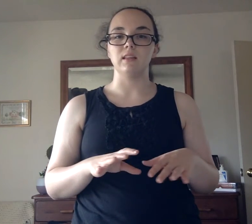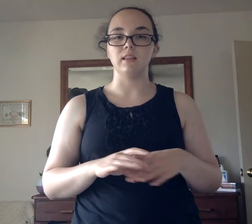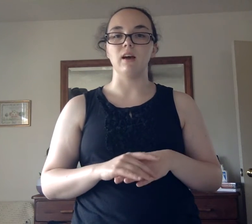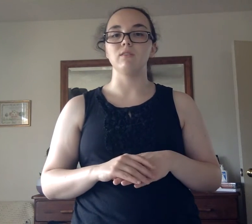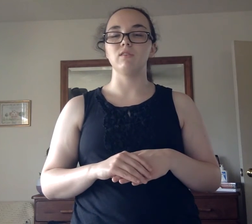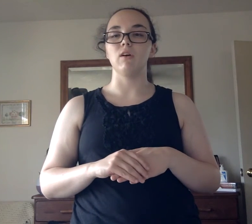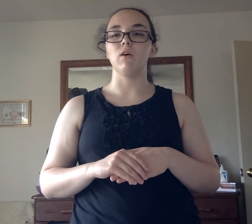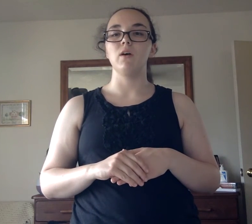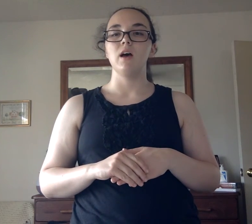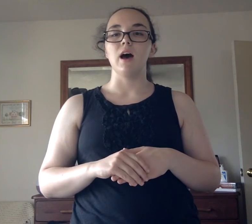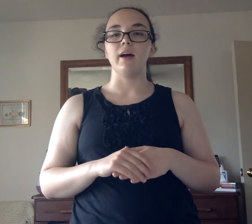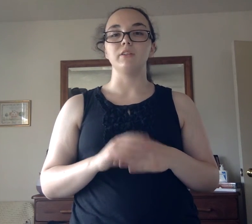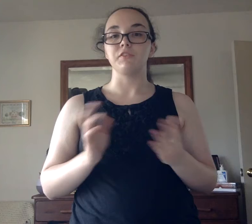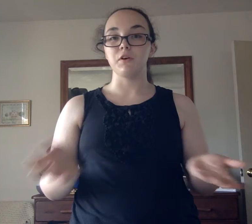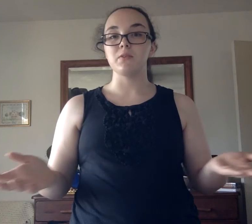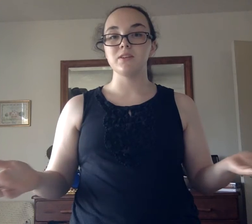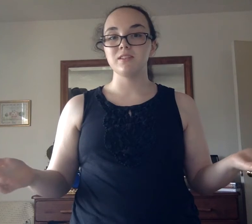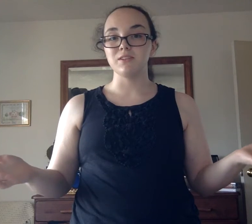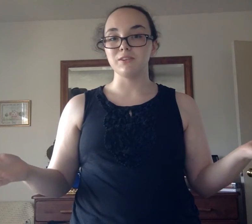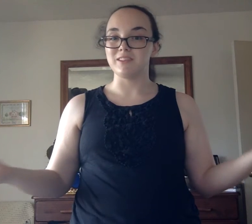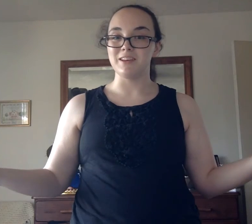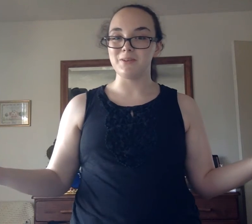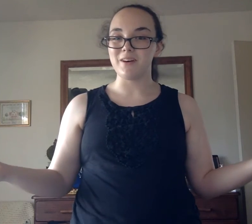like that. So I look forward to seeing you all at